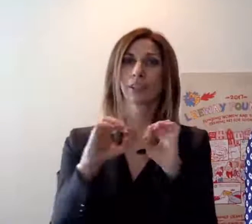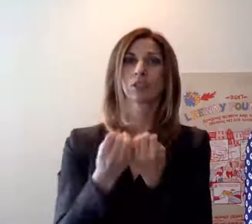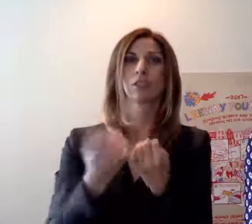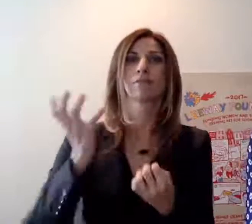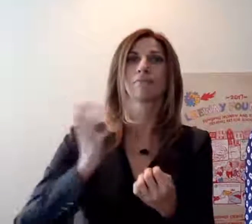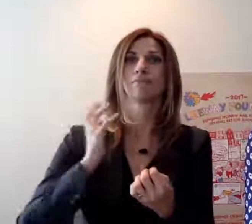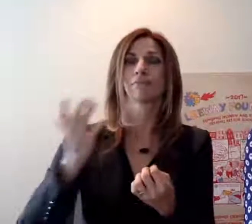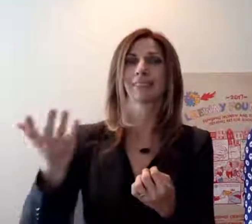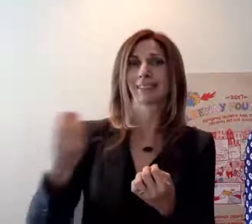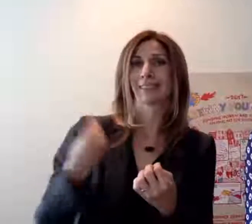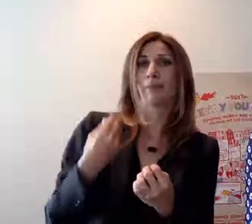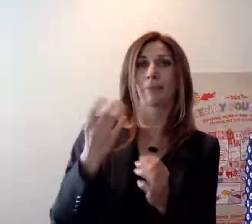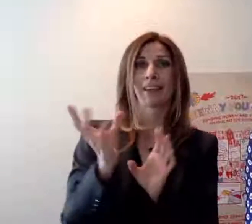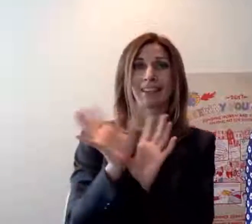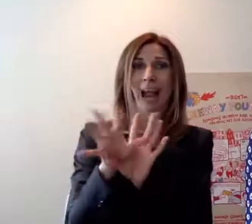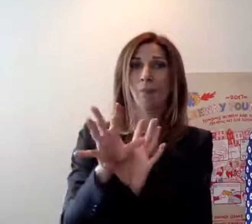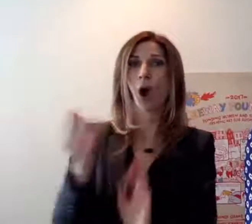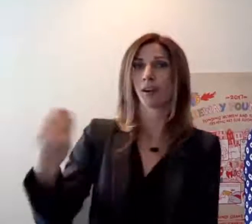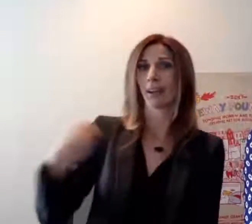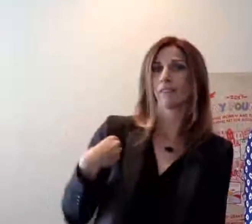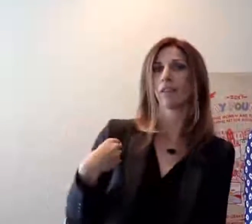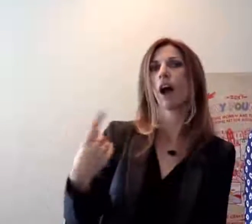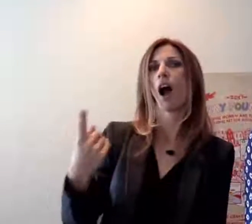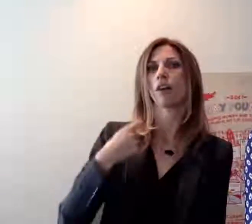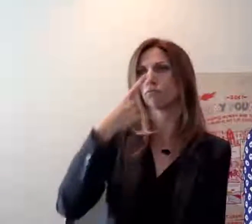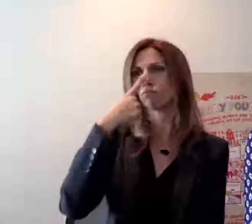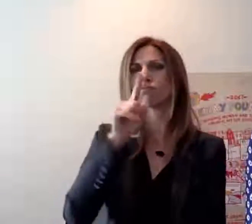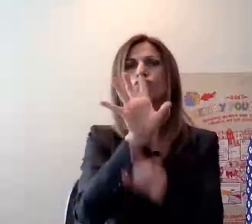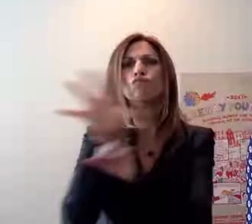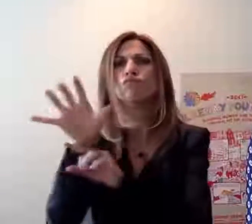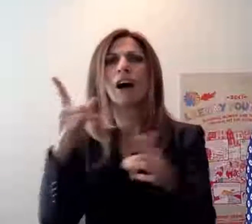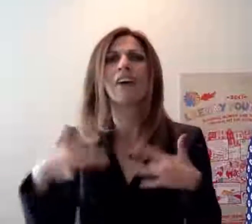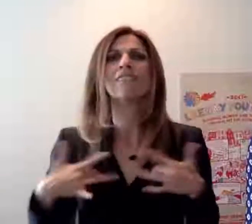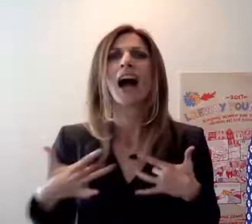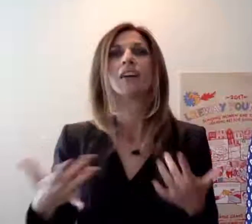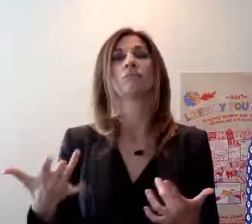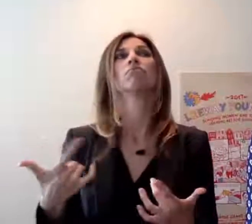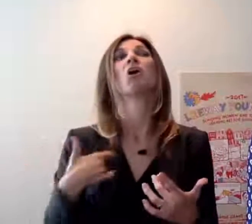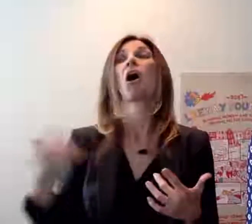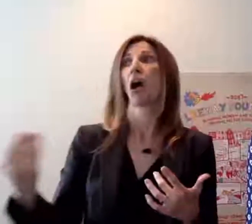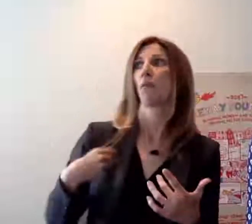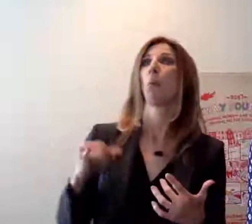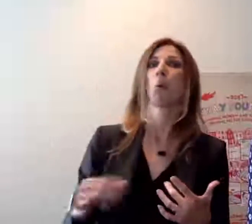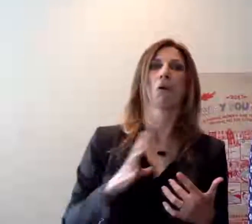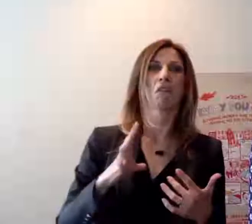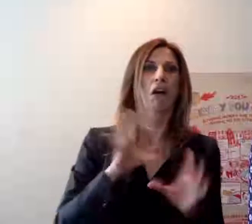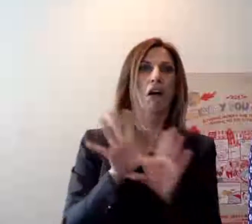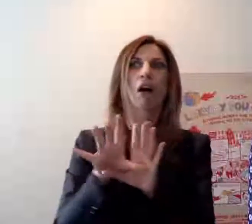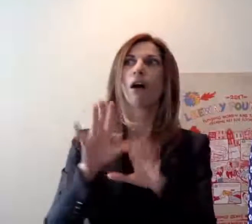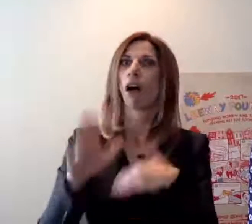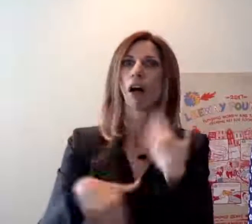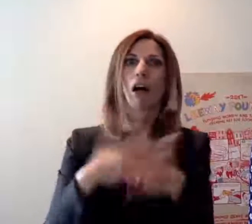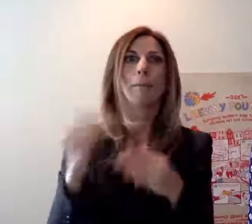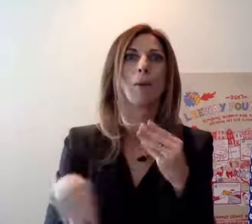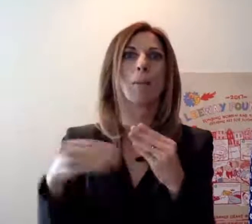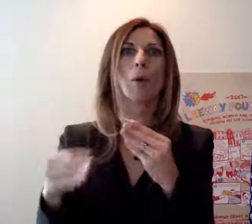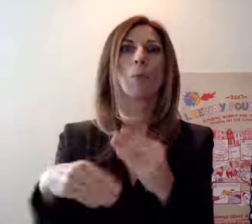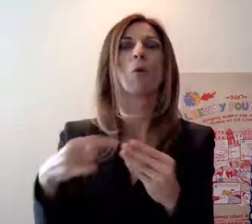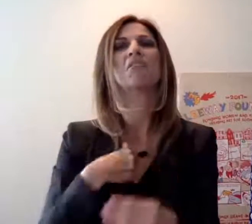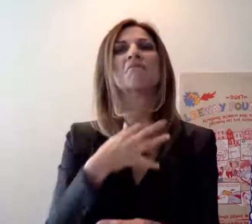was handed a camera and asked to document an event, and I started doing that more and more. And then I got really interested in